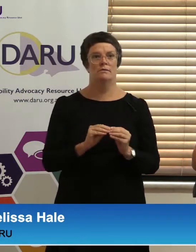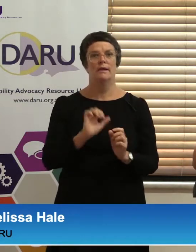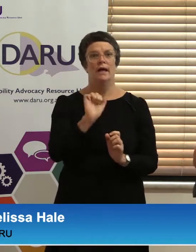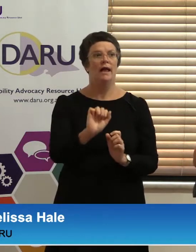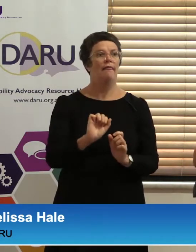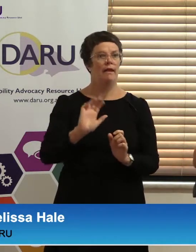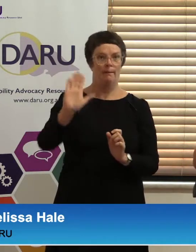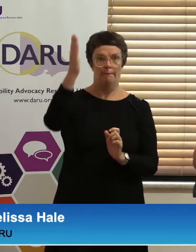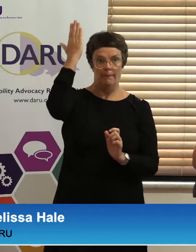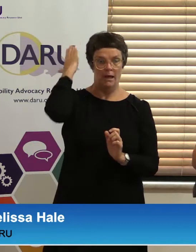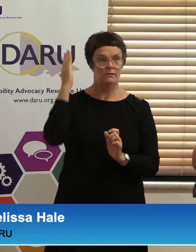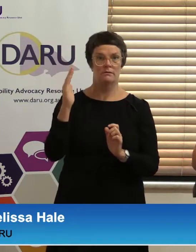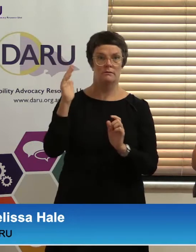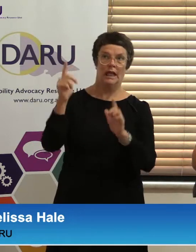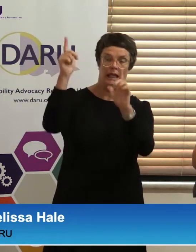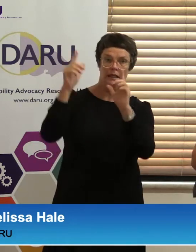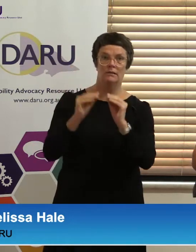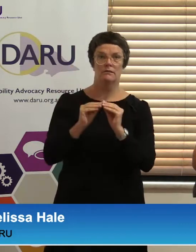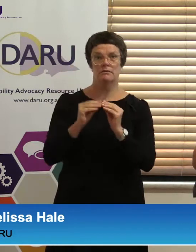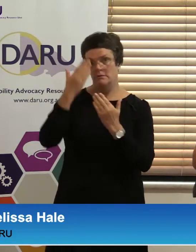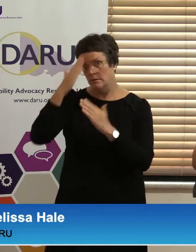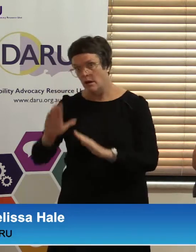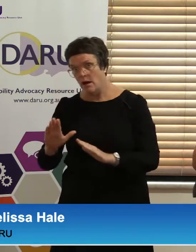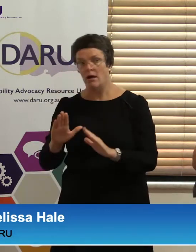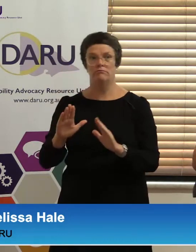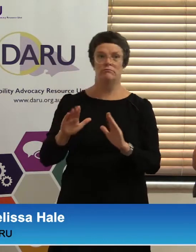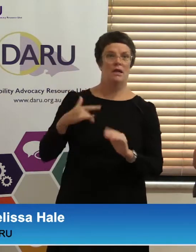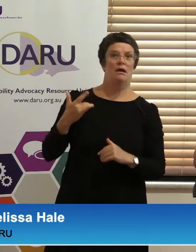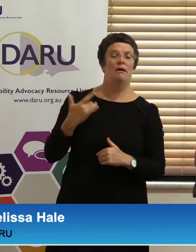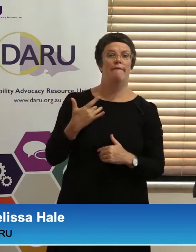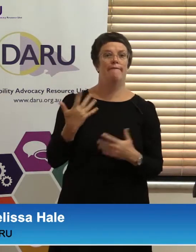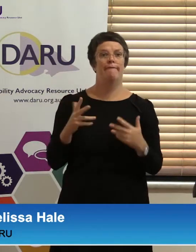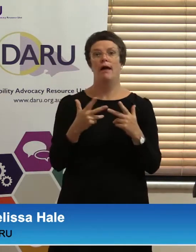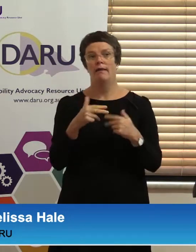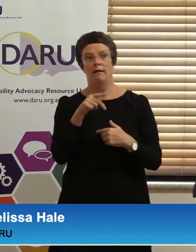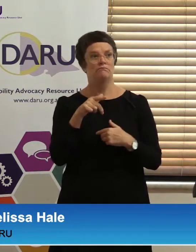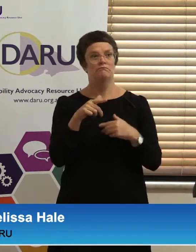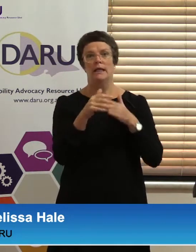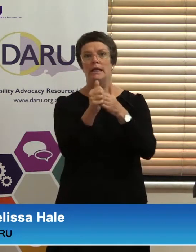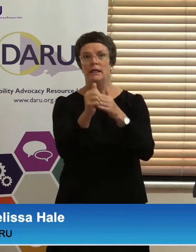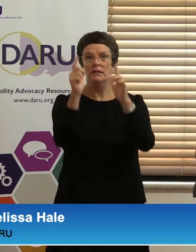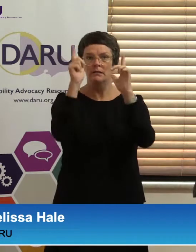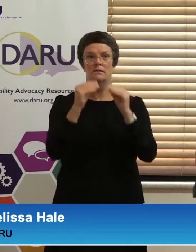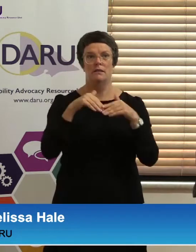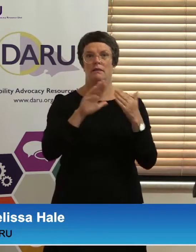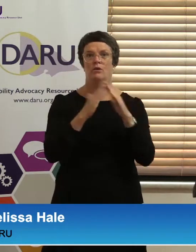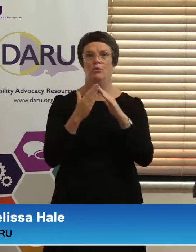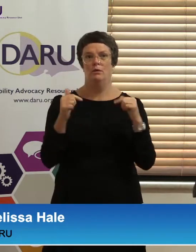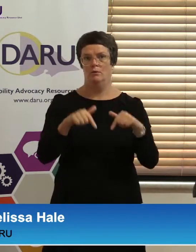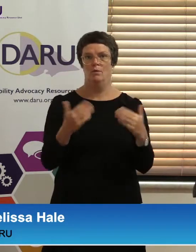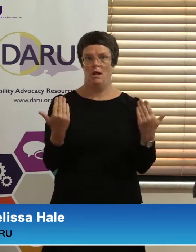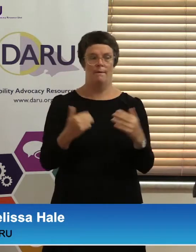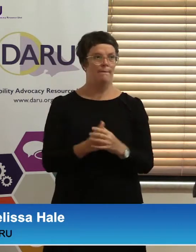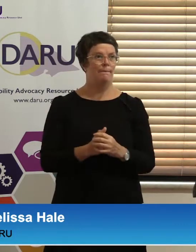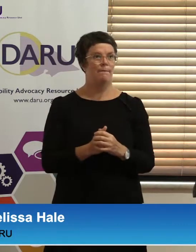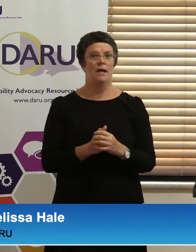their elders past and present, and the elders from other communities which may be here today. I would also like to welcome those of us who